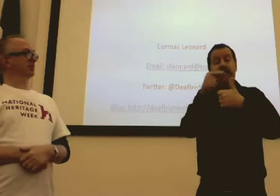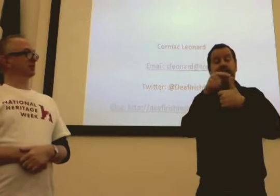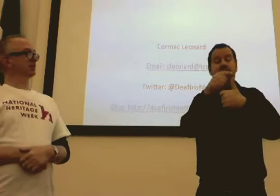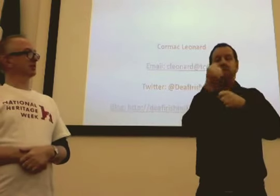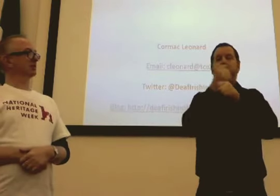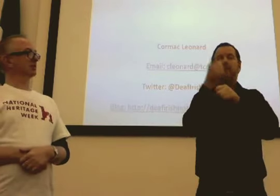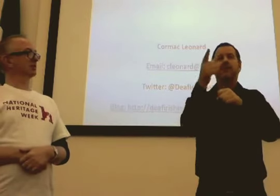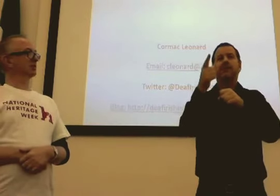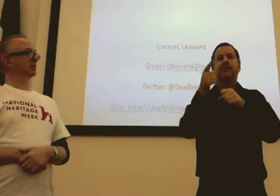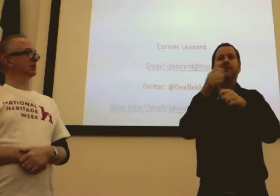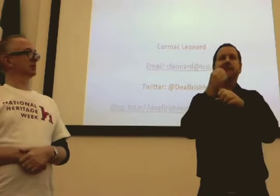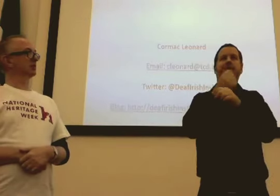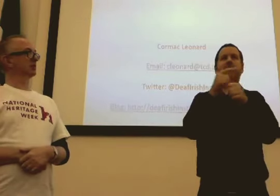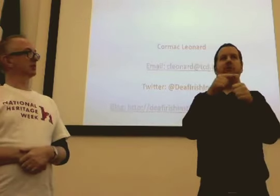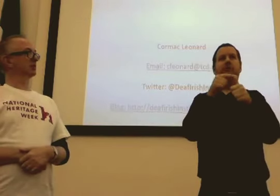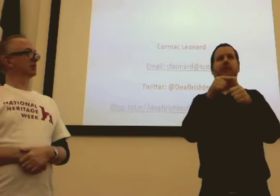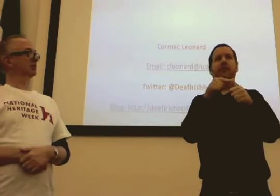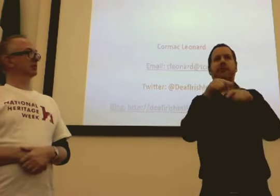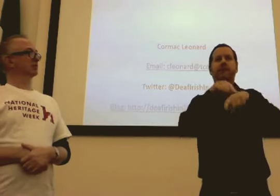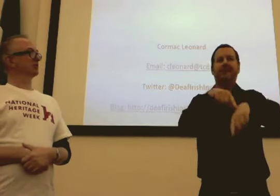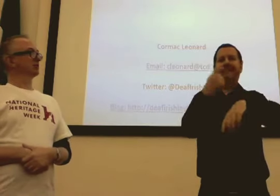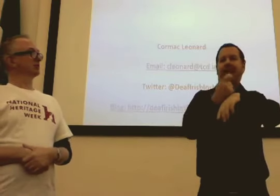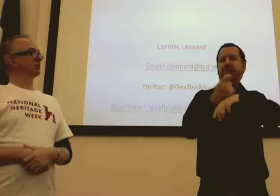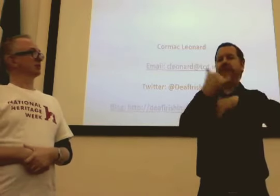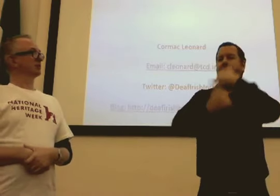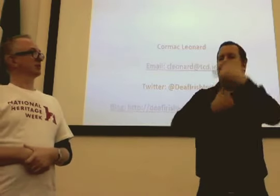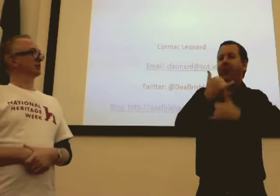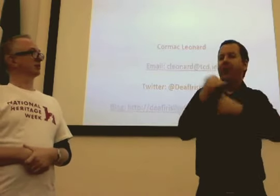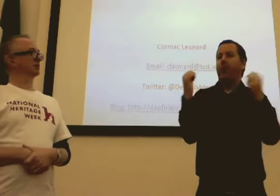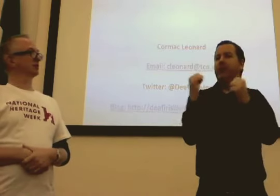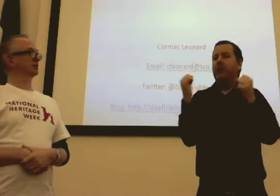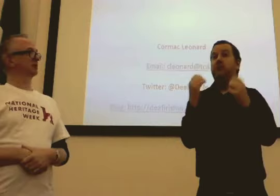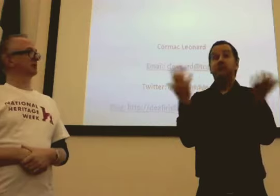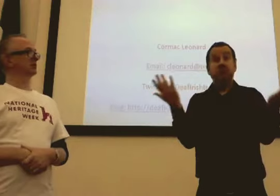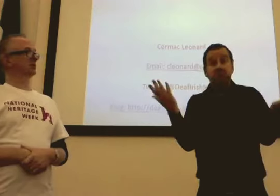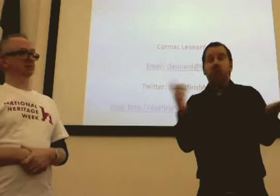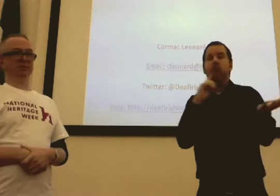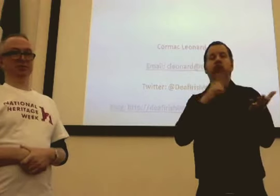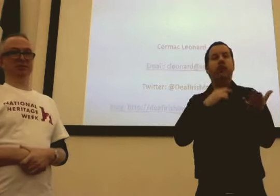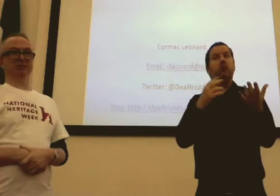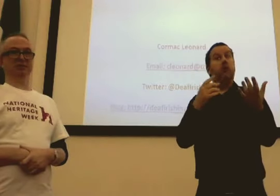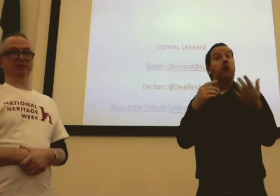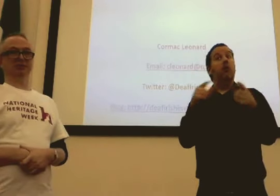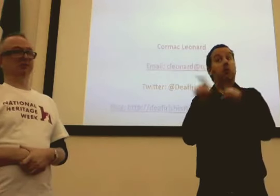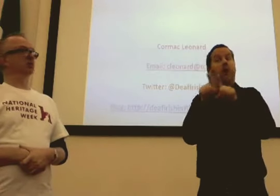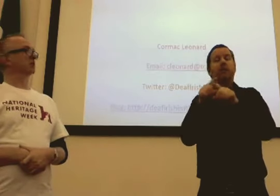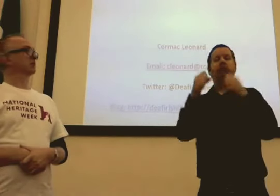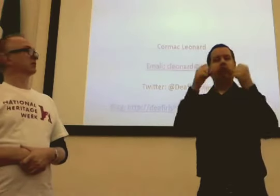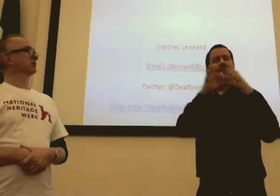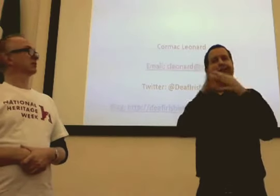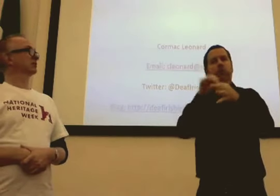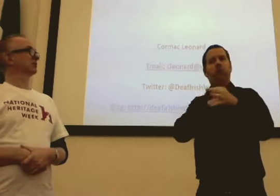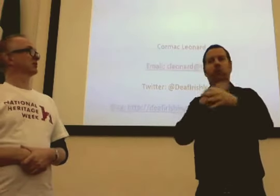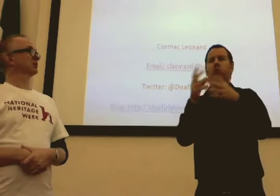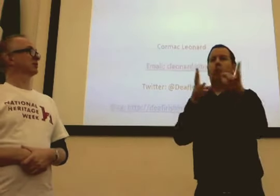Interesting perspective, yeah. Just in relation to the seasons of the year, possibly could have been a factor. But I